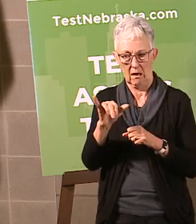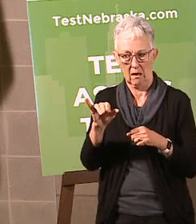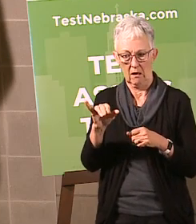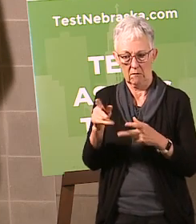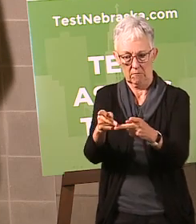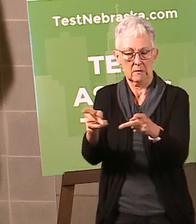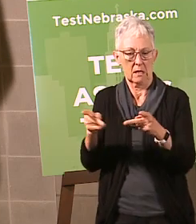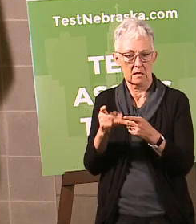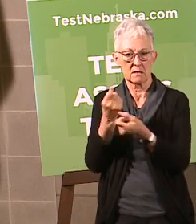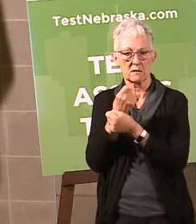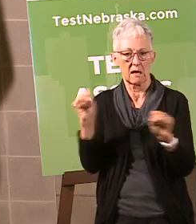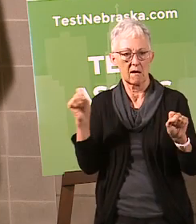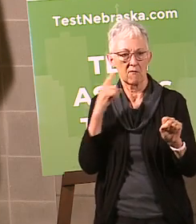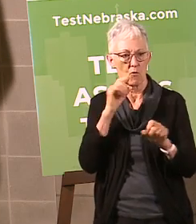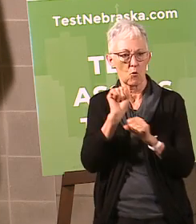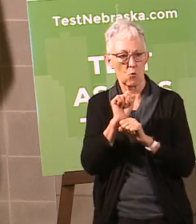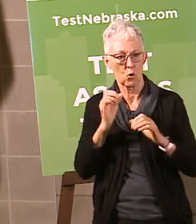working there.